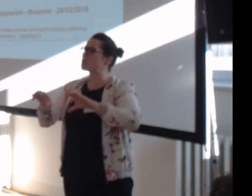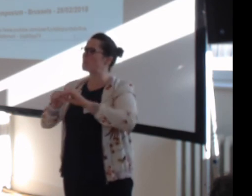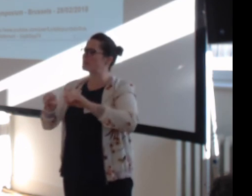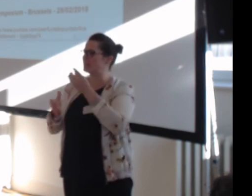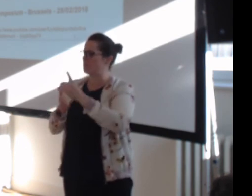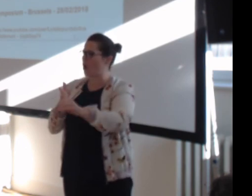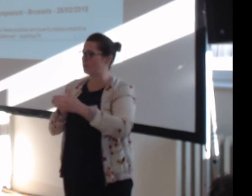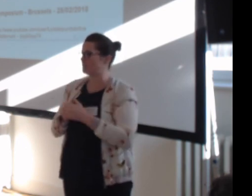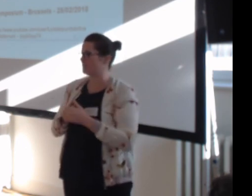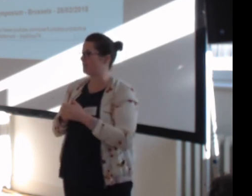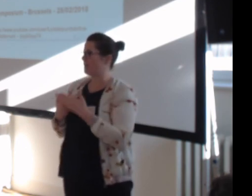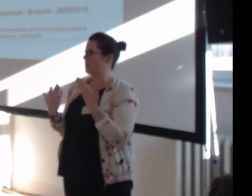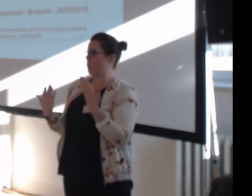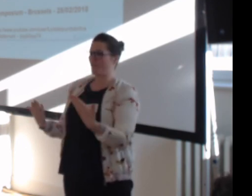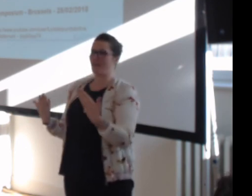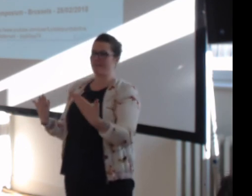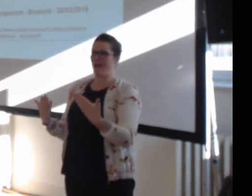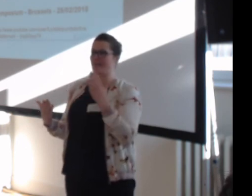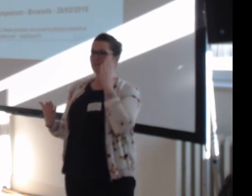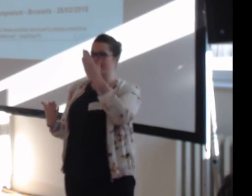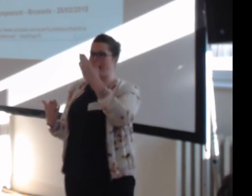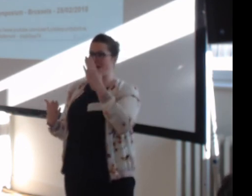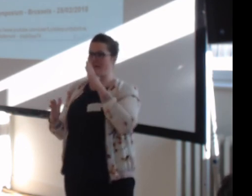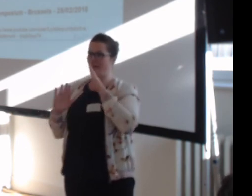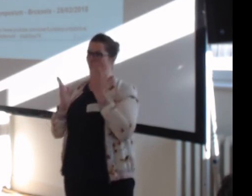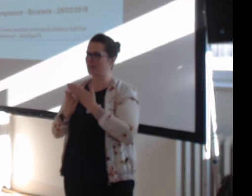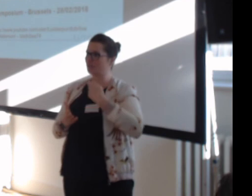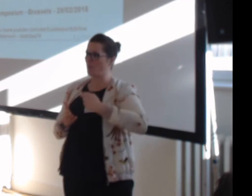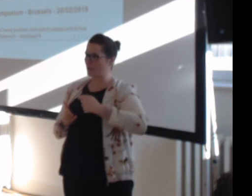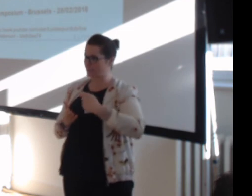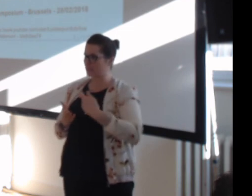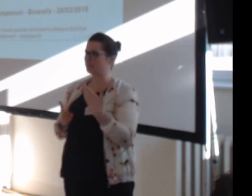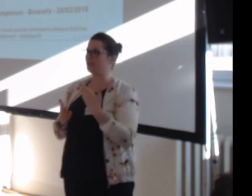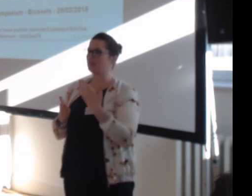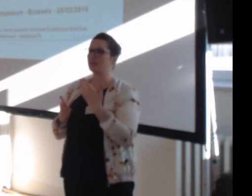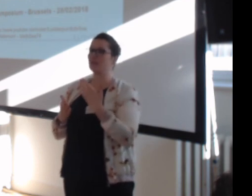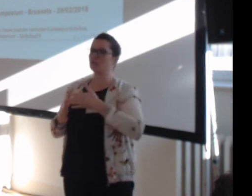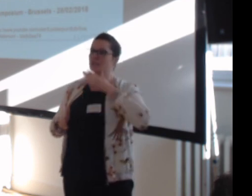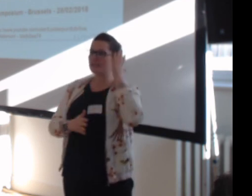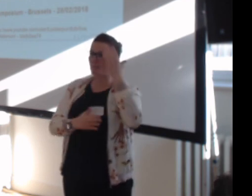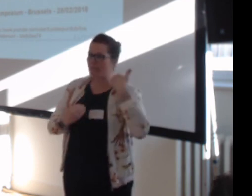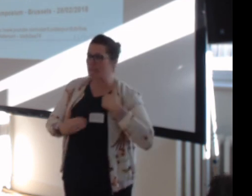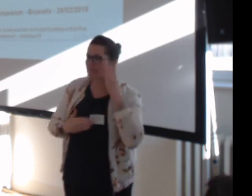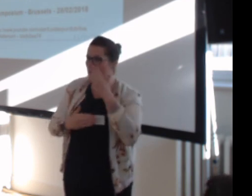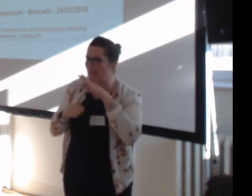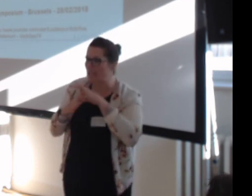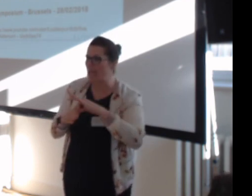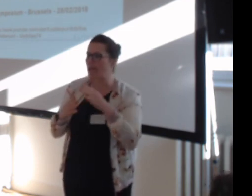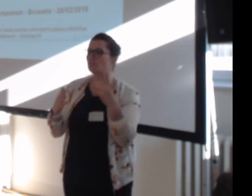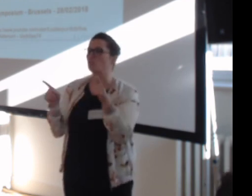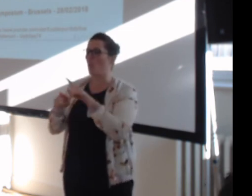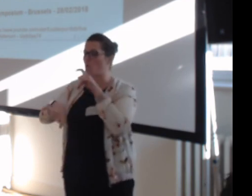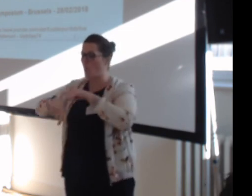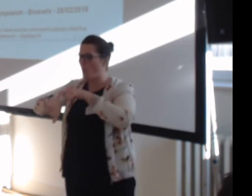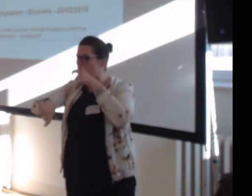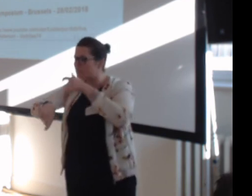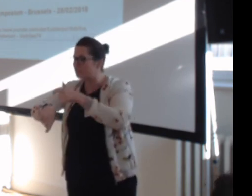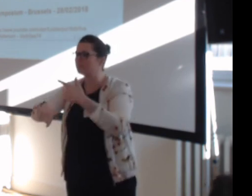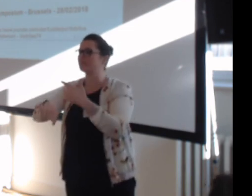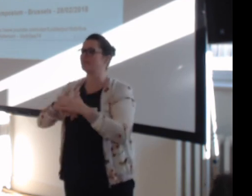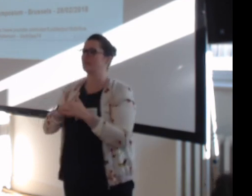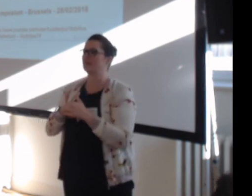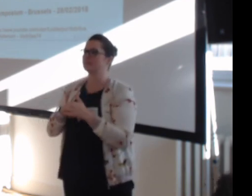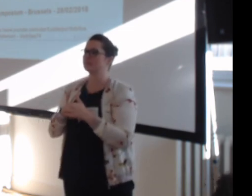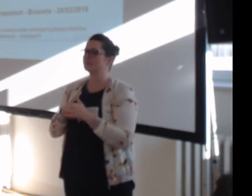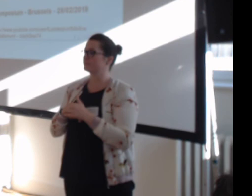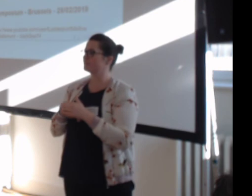is also your chair of the day. She will introduce the speakers, keep an eye on the time, firmly and fair.